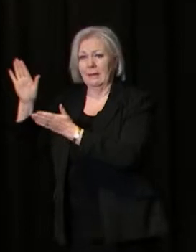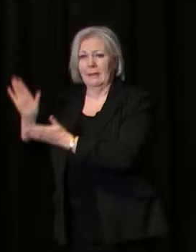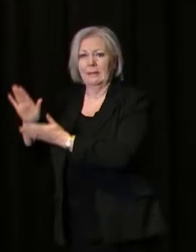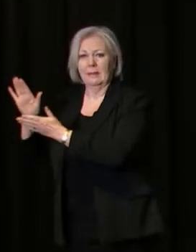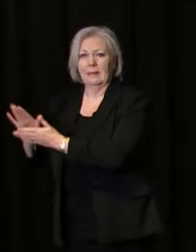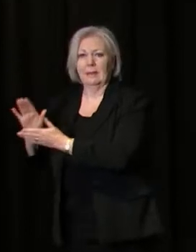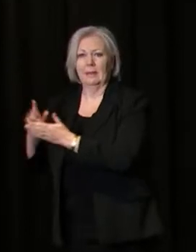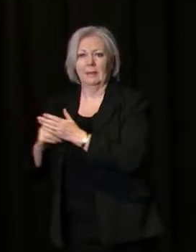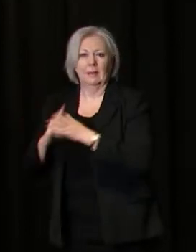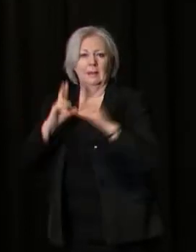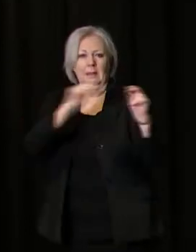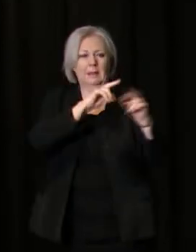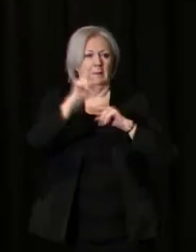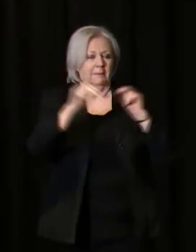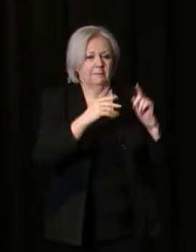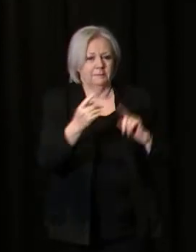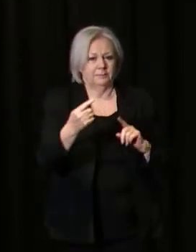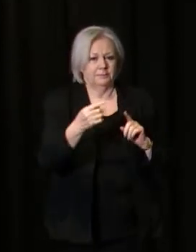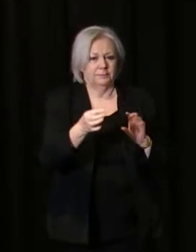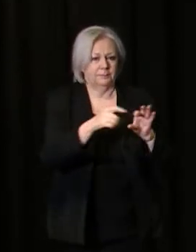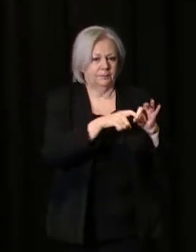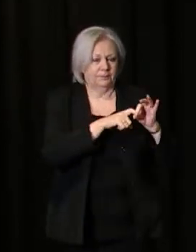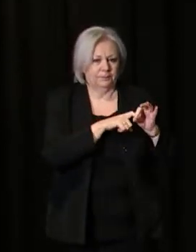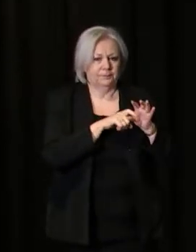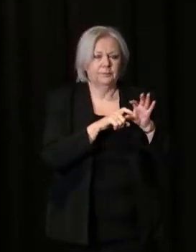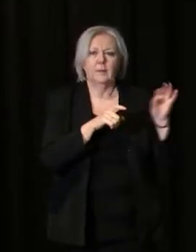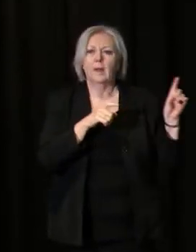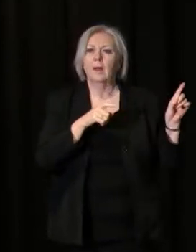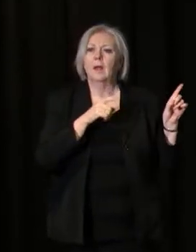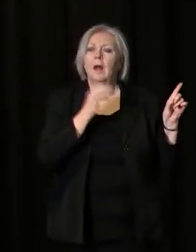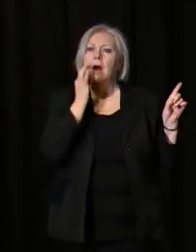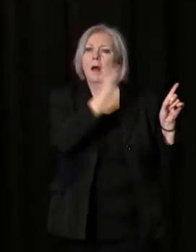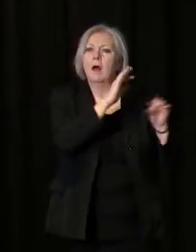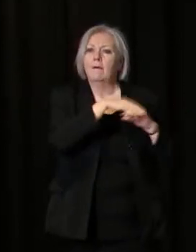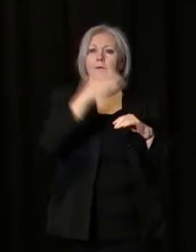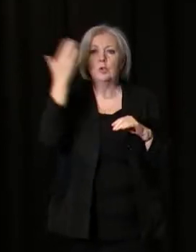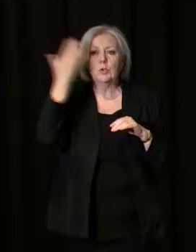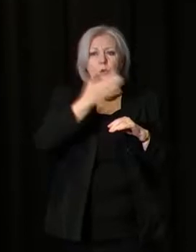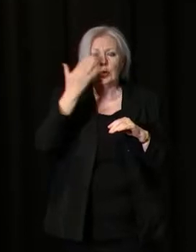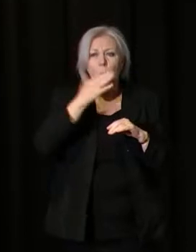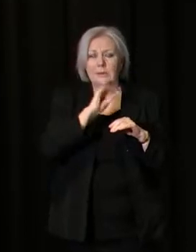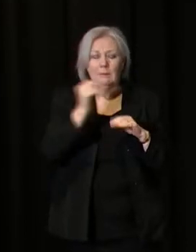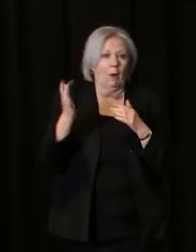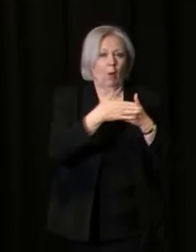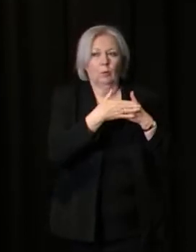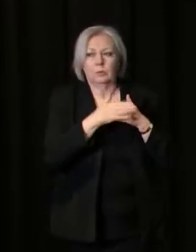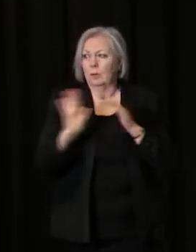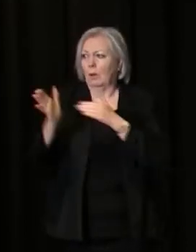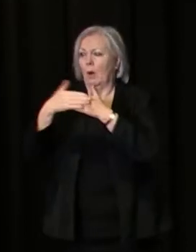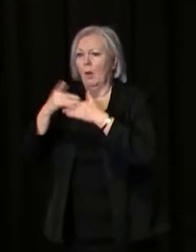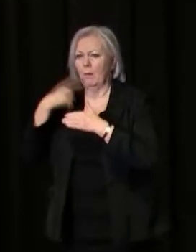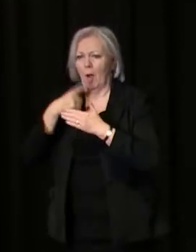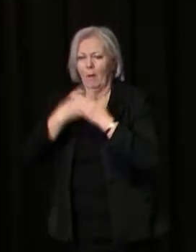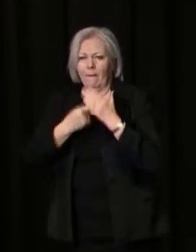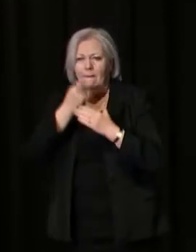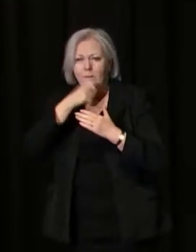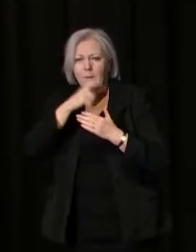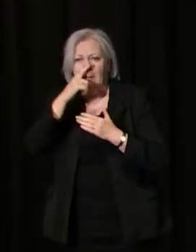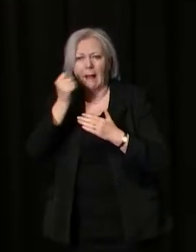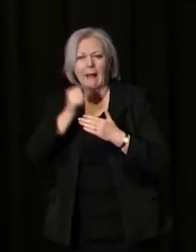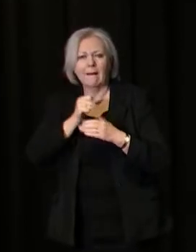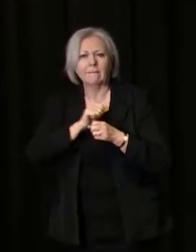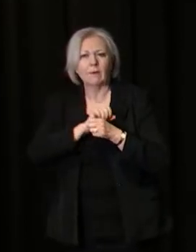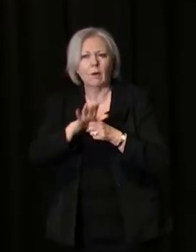Last question. Minister, we're seeing schools close just after a handful of cases. You mentioned rapid